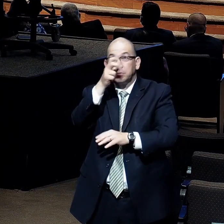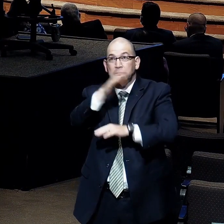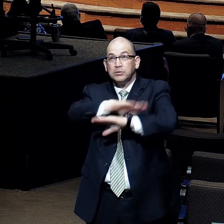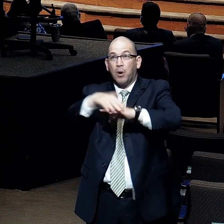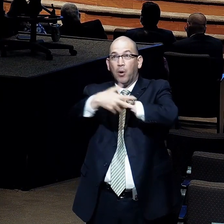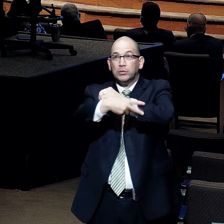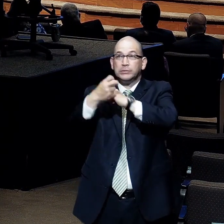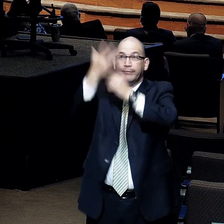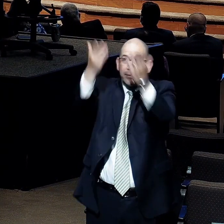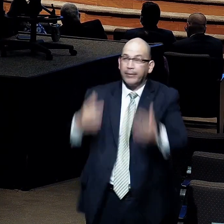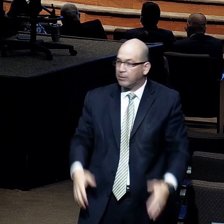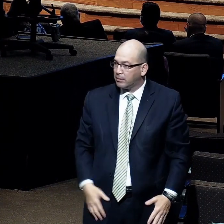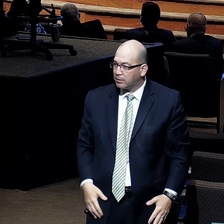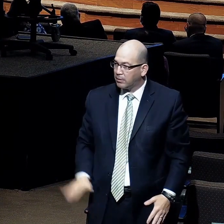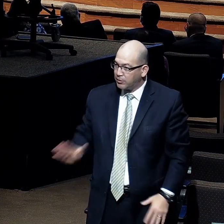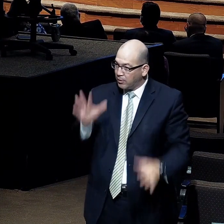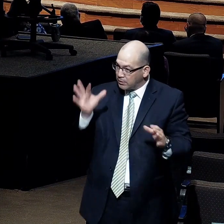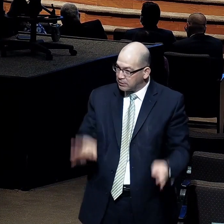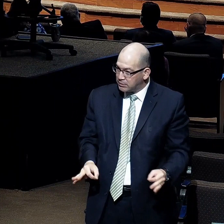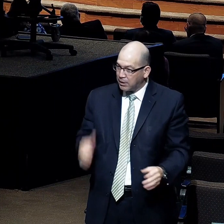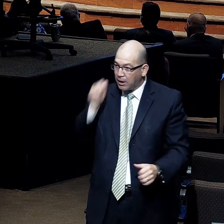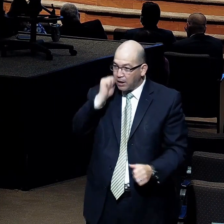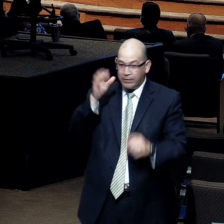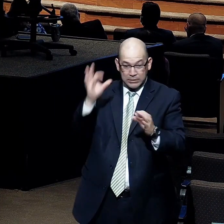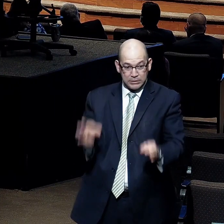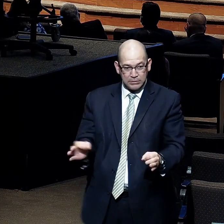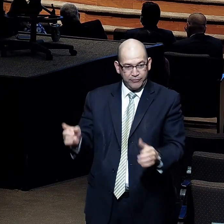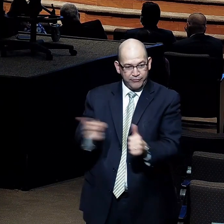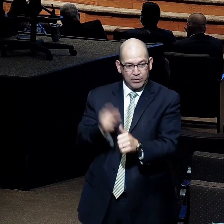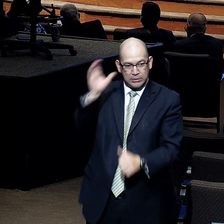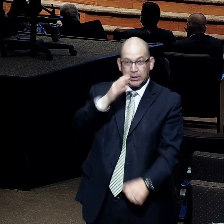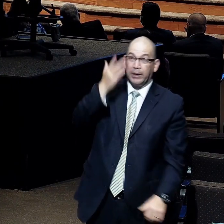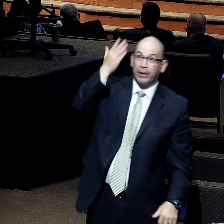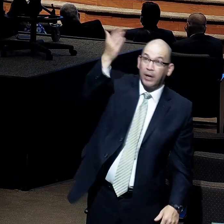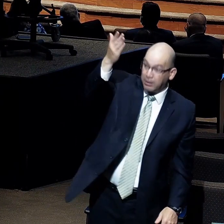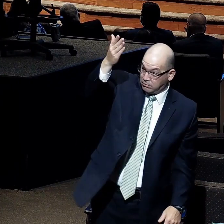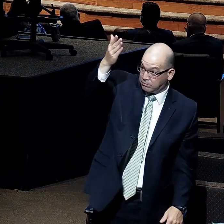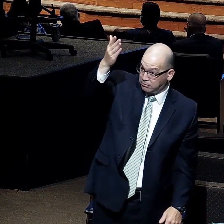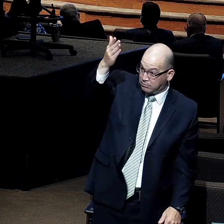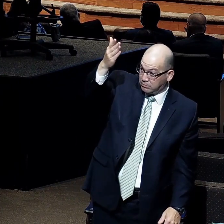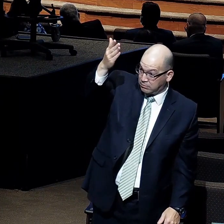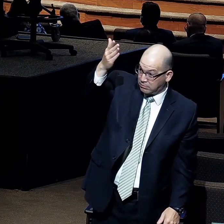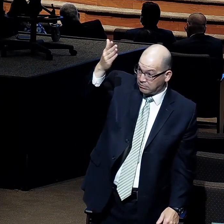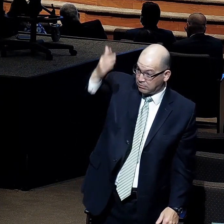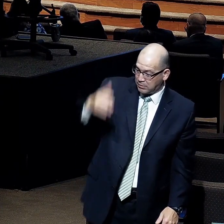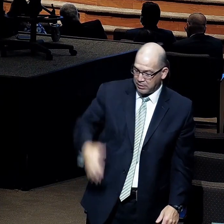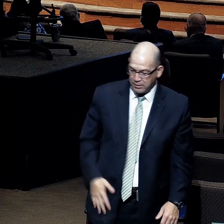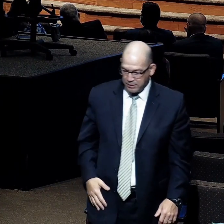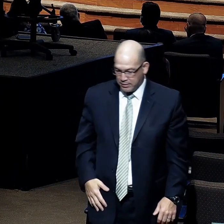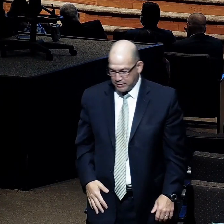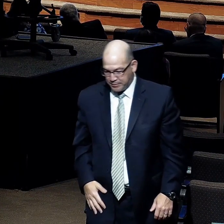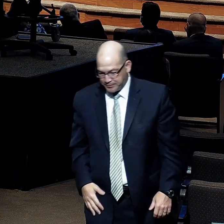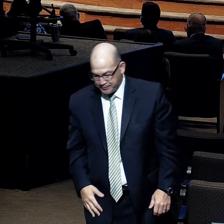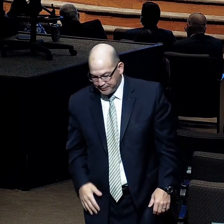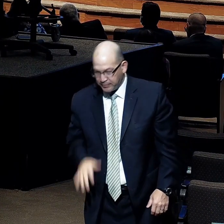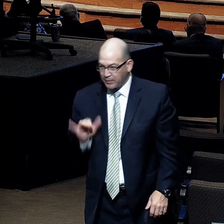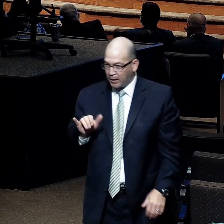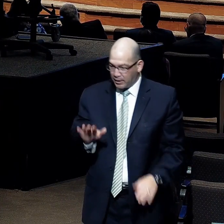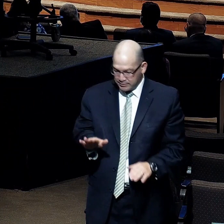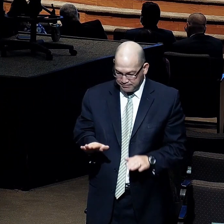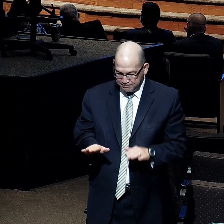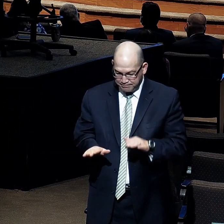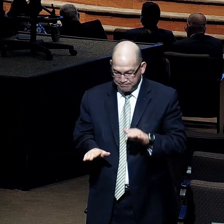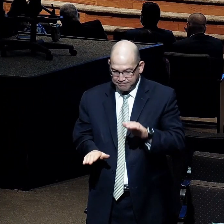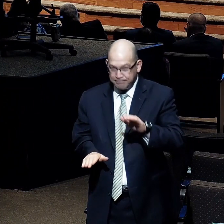you make, seek God first. Seek God. Because you're taking a step in a certain direction, and if you don't